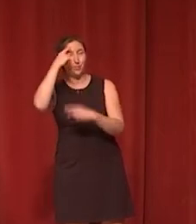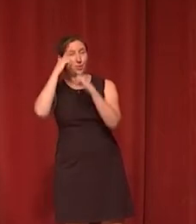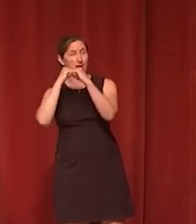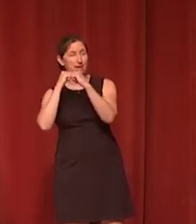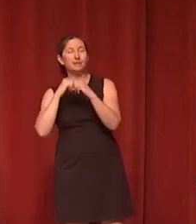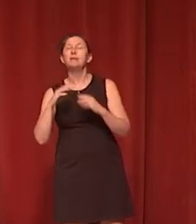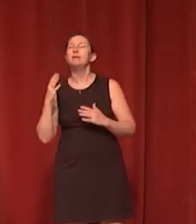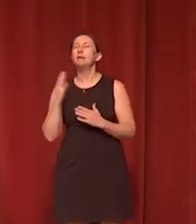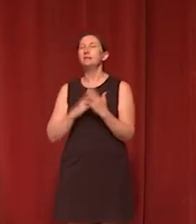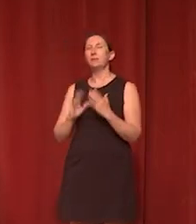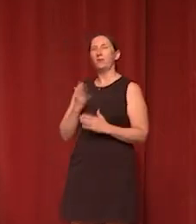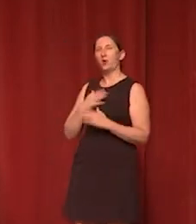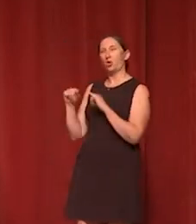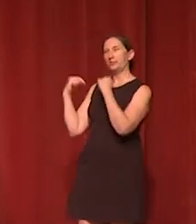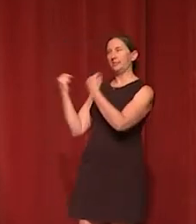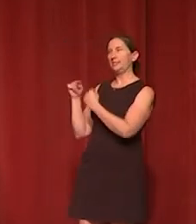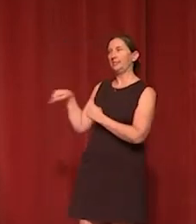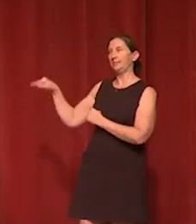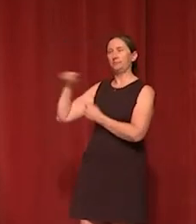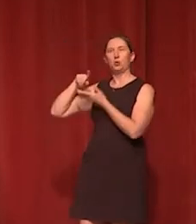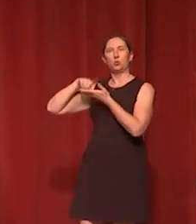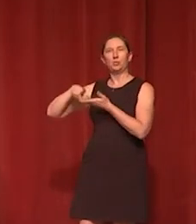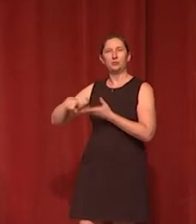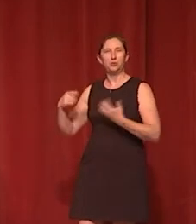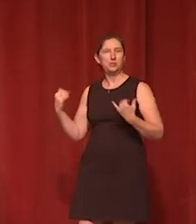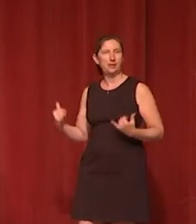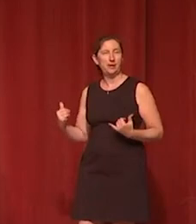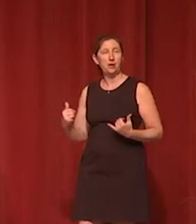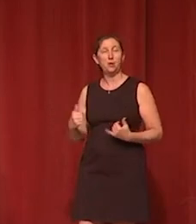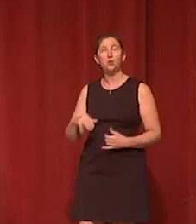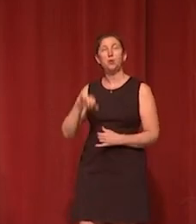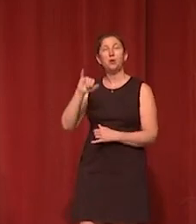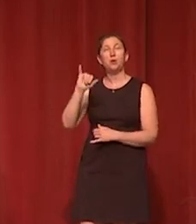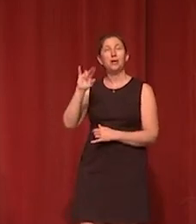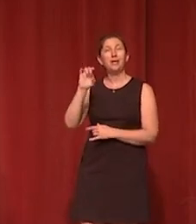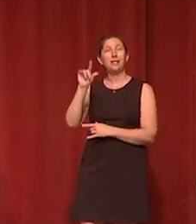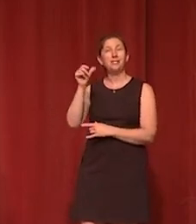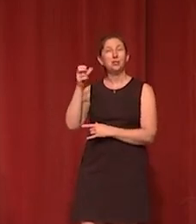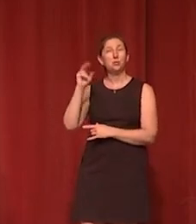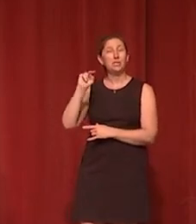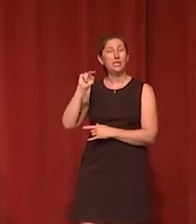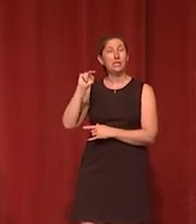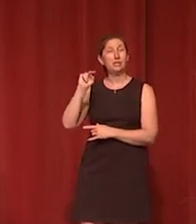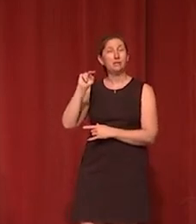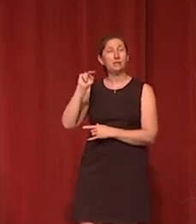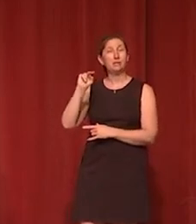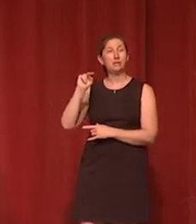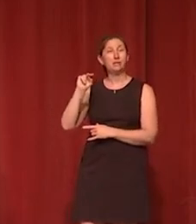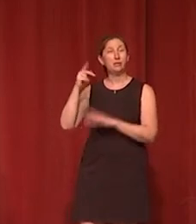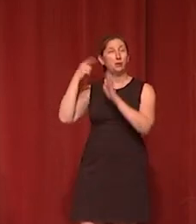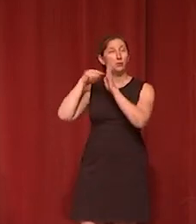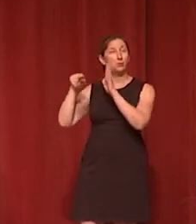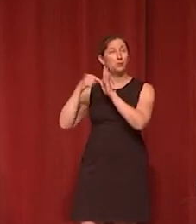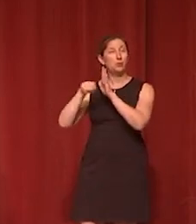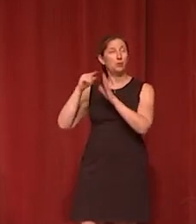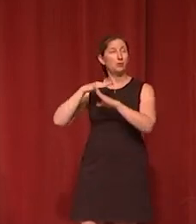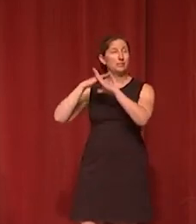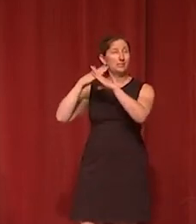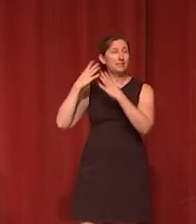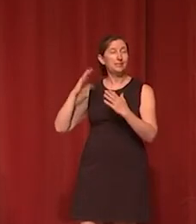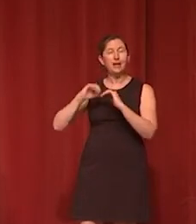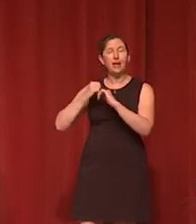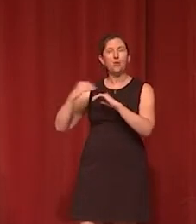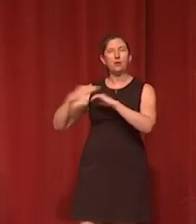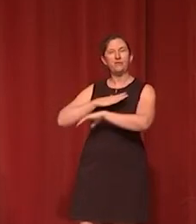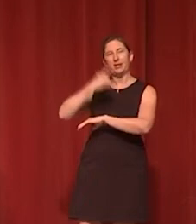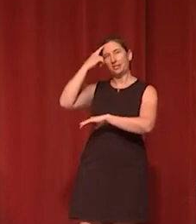Benlin is doing some work on how does insulin resistance and that affect brain health. We have other colleagues as well